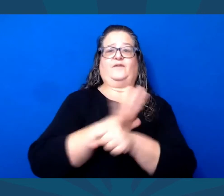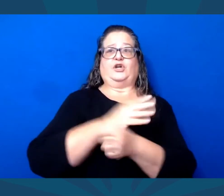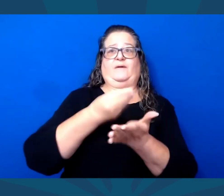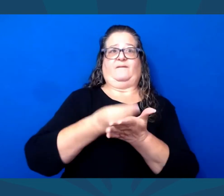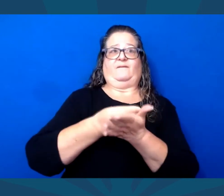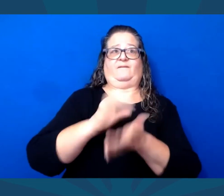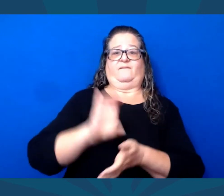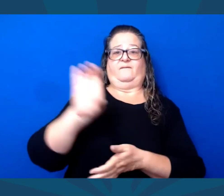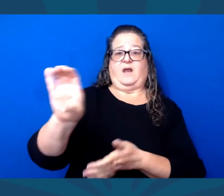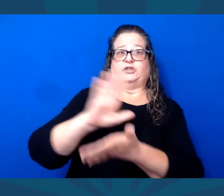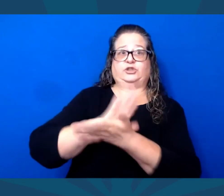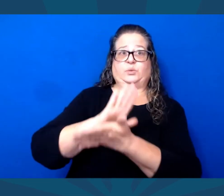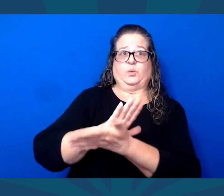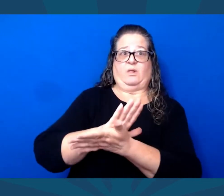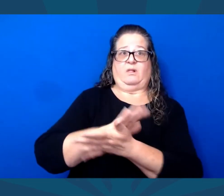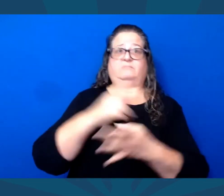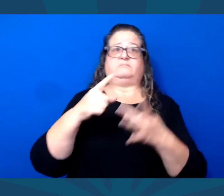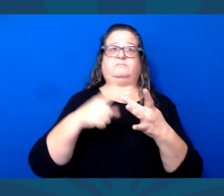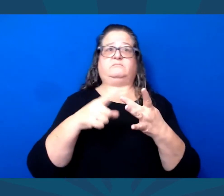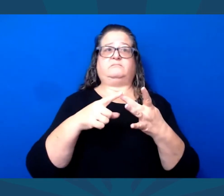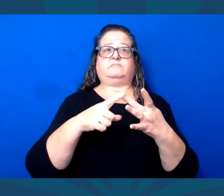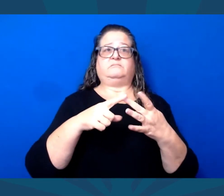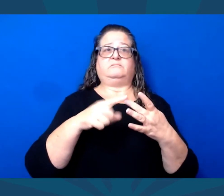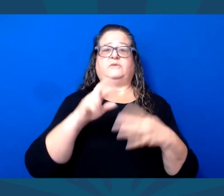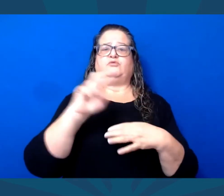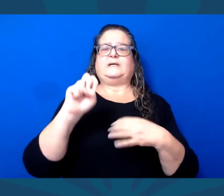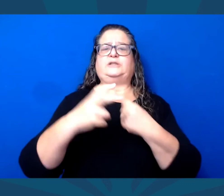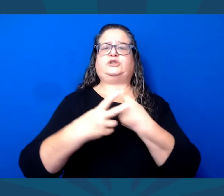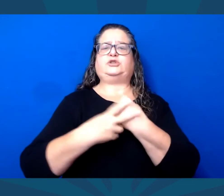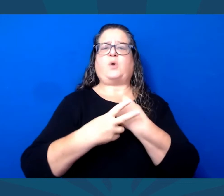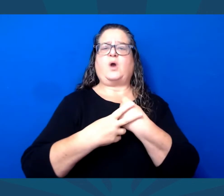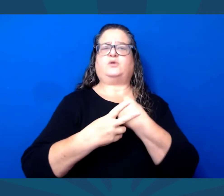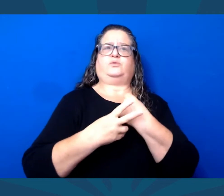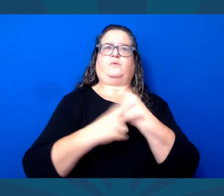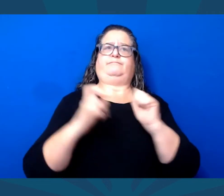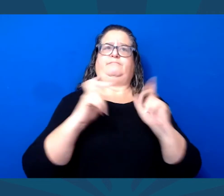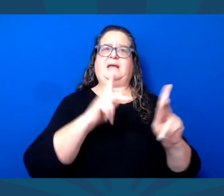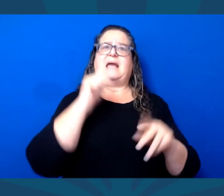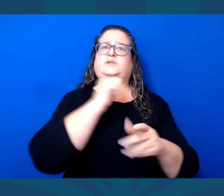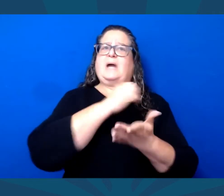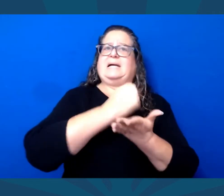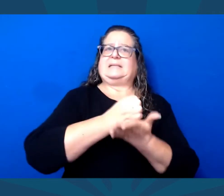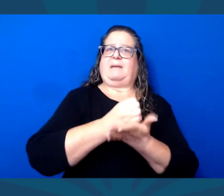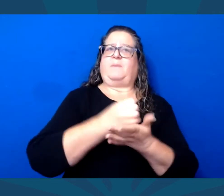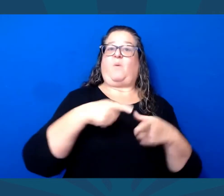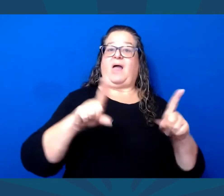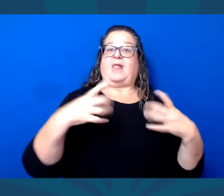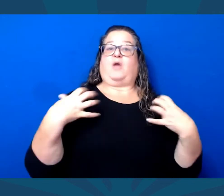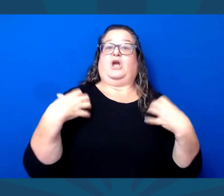economy as we recover from the pandemic, fight to protect our right to vote,